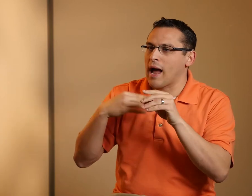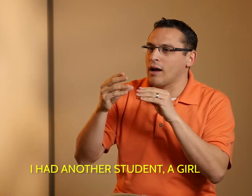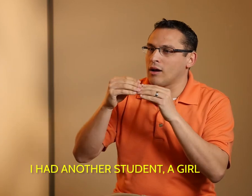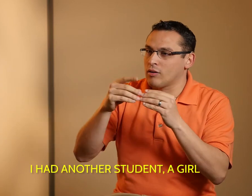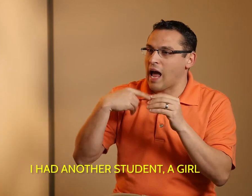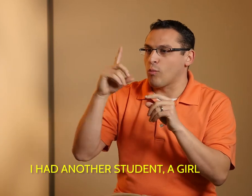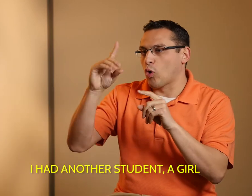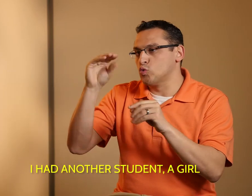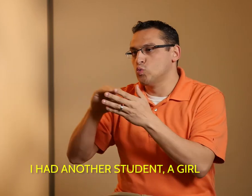And I had